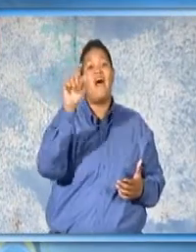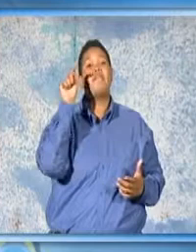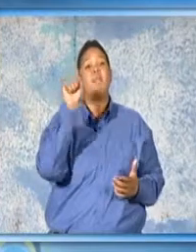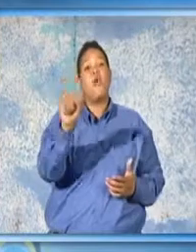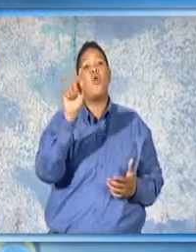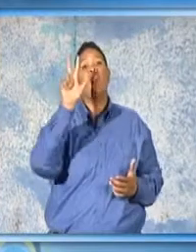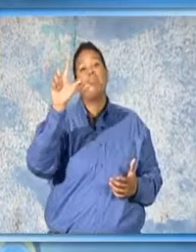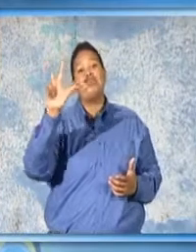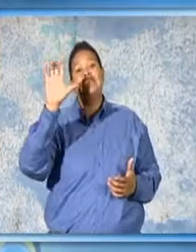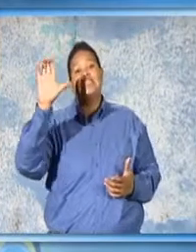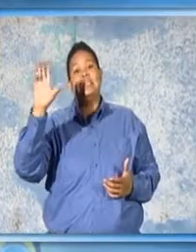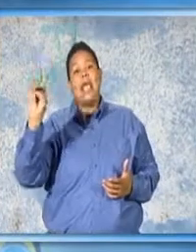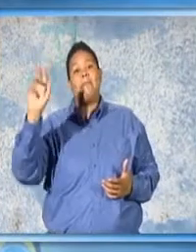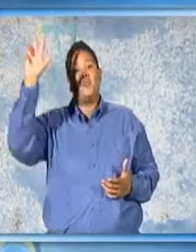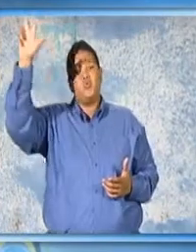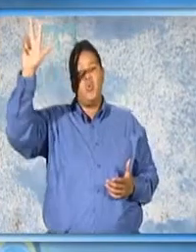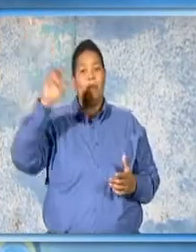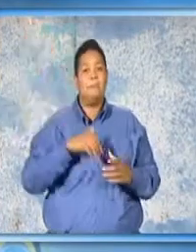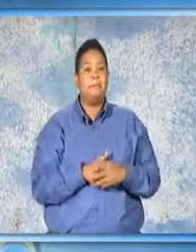1,465.3 centimeters cubed.